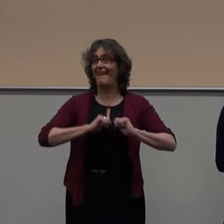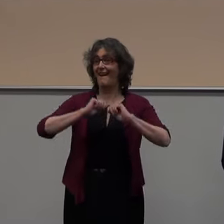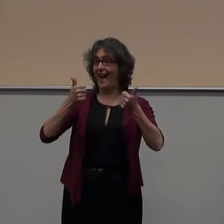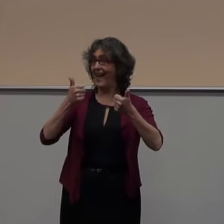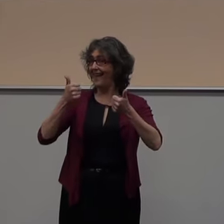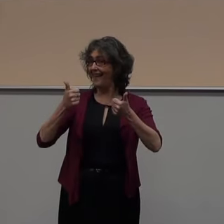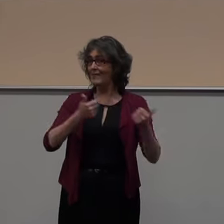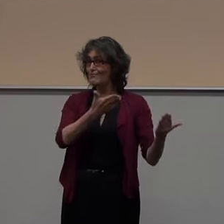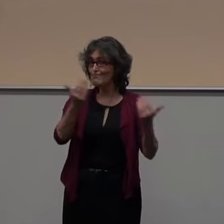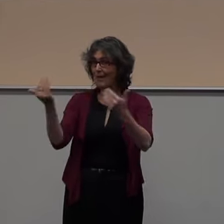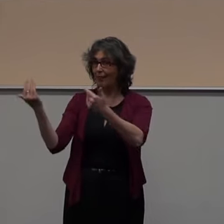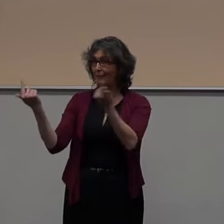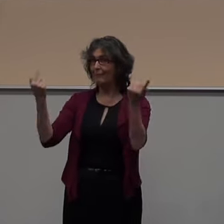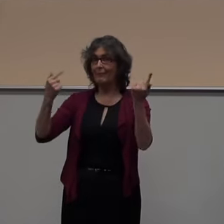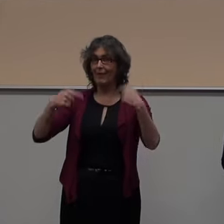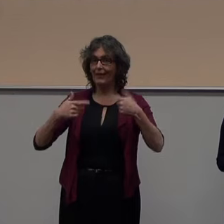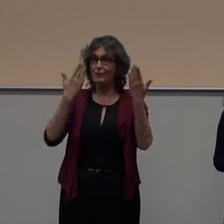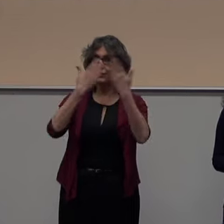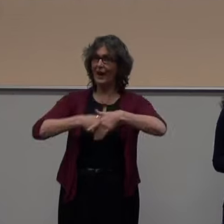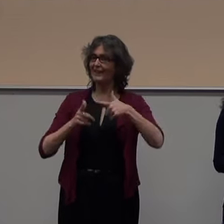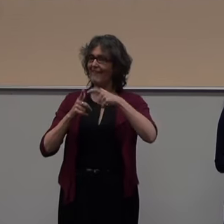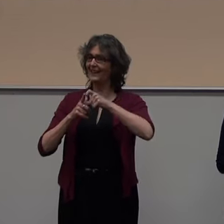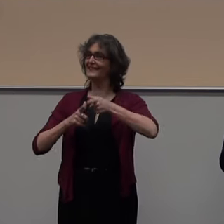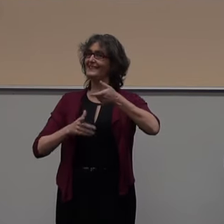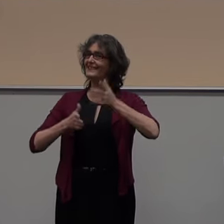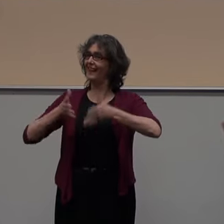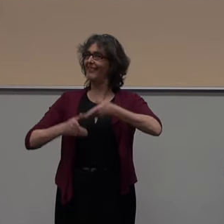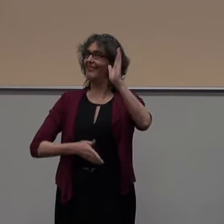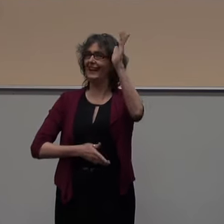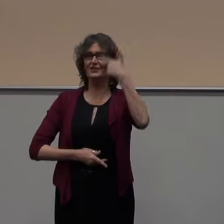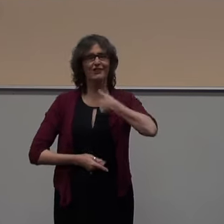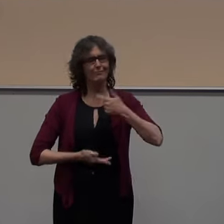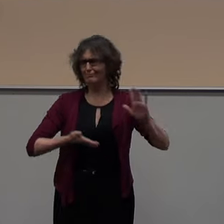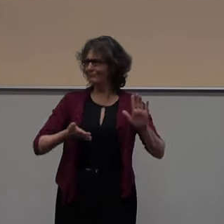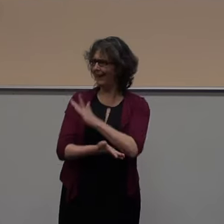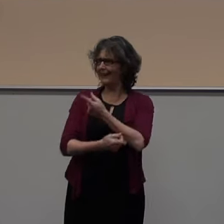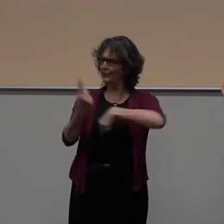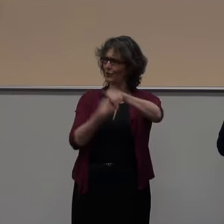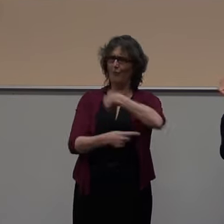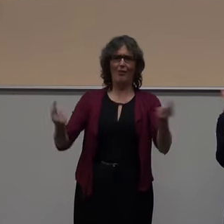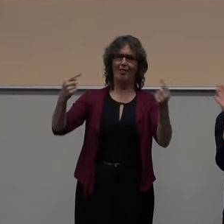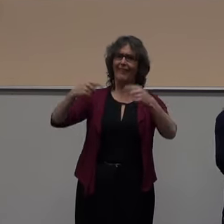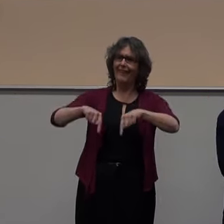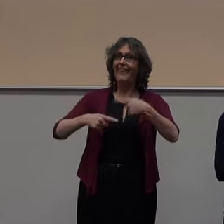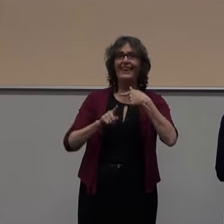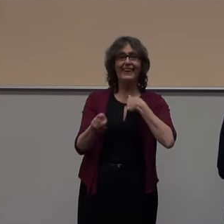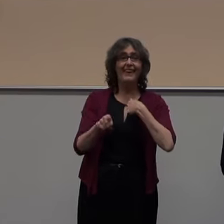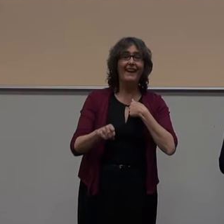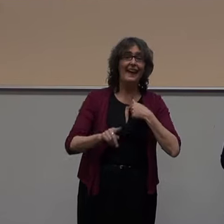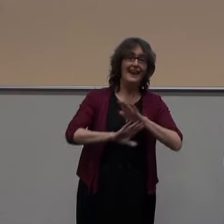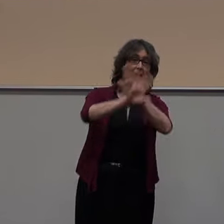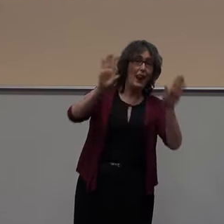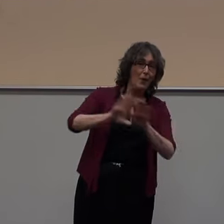everyone, and welcome to this evening's EdSign. We're delighted that you're here, and also hello to everyone on the live